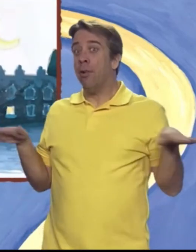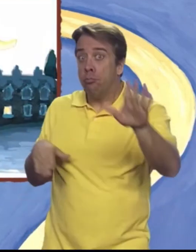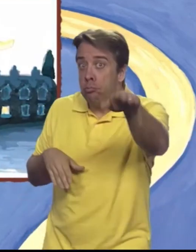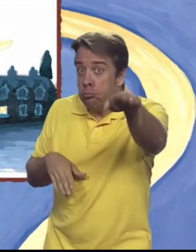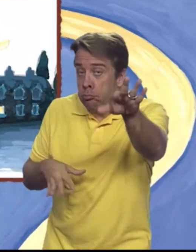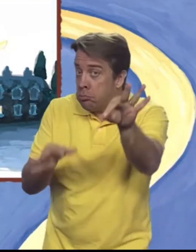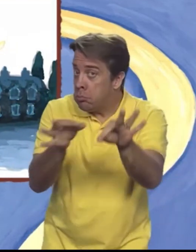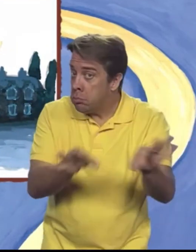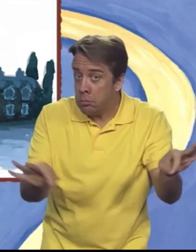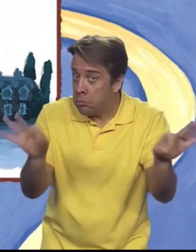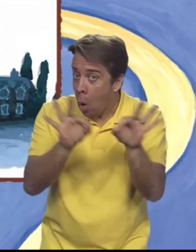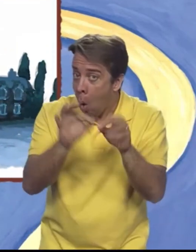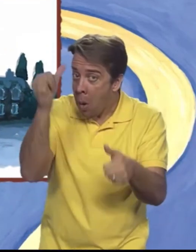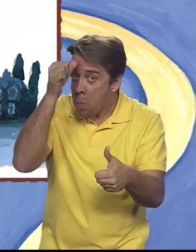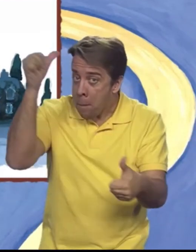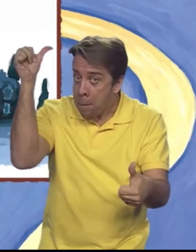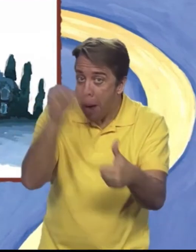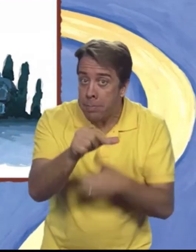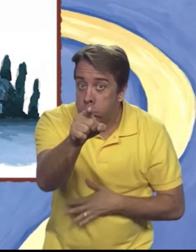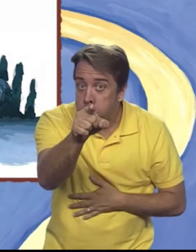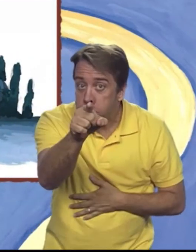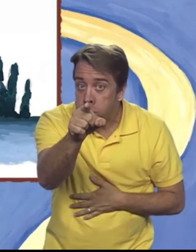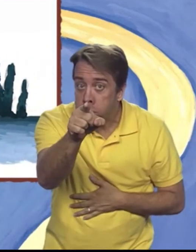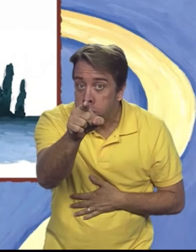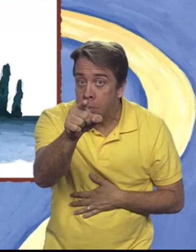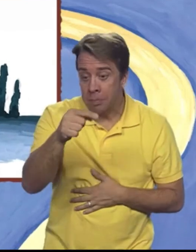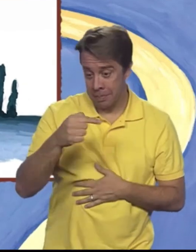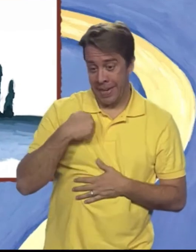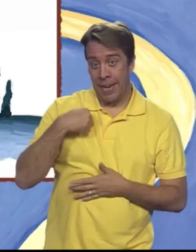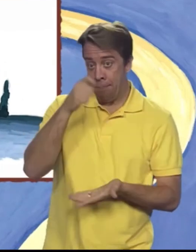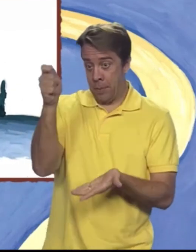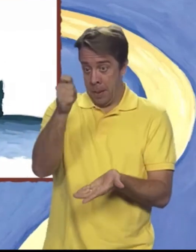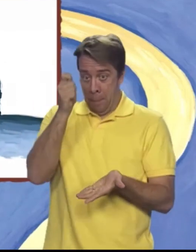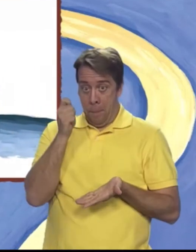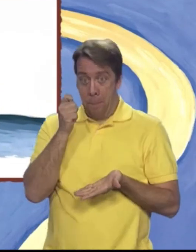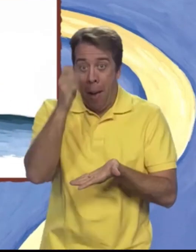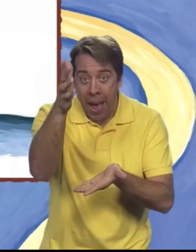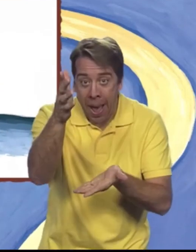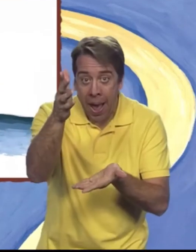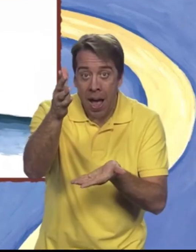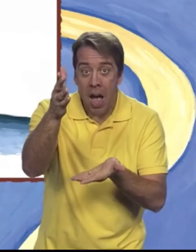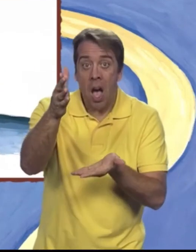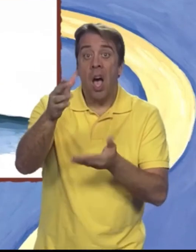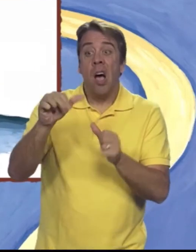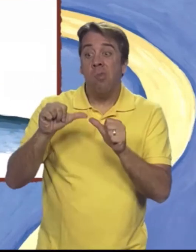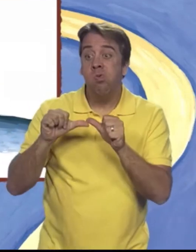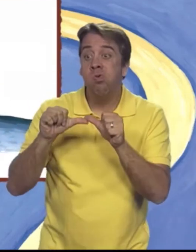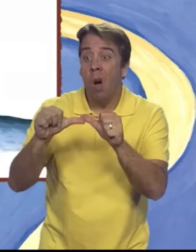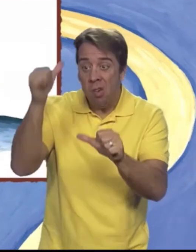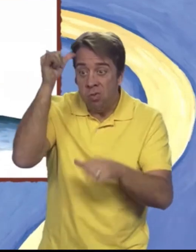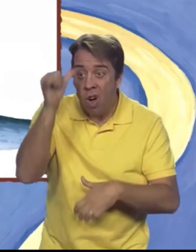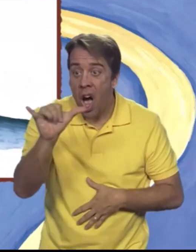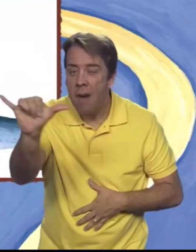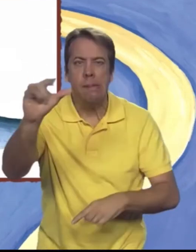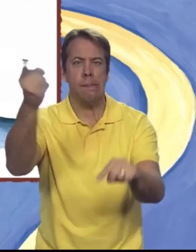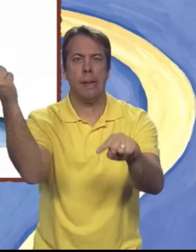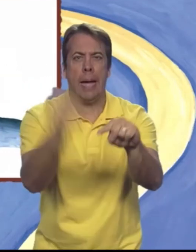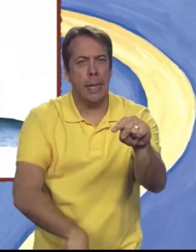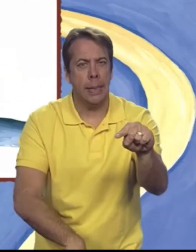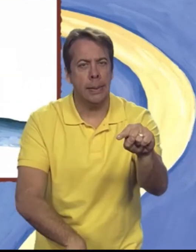Remember this, said the godmother. I cannot keep this magic going forever. You must leave the ball before midnight.